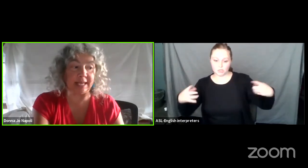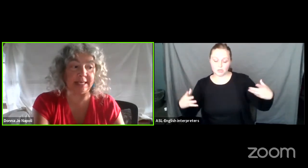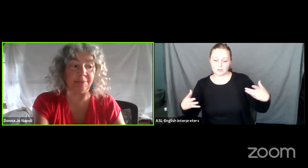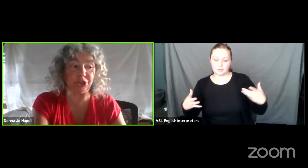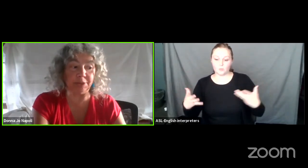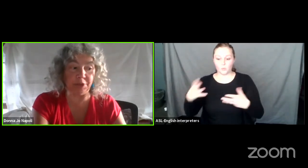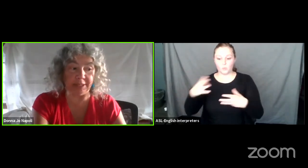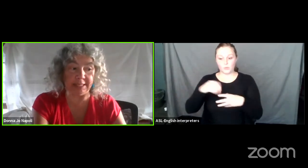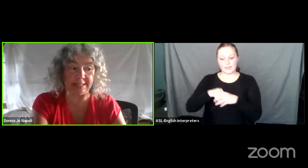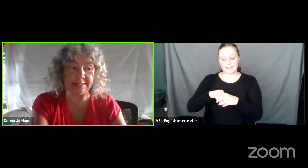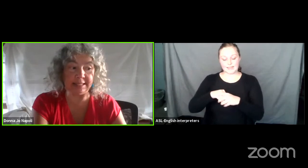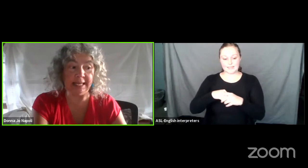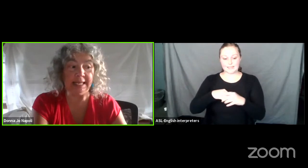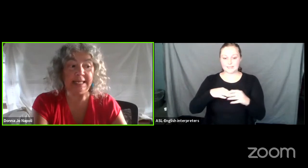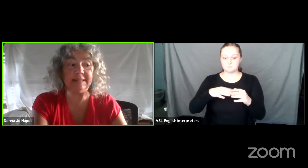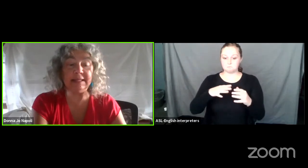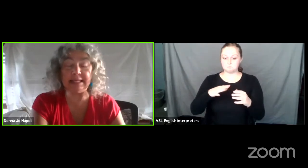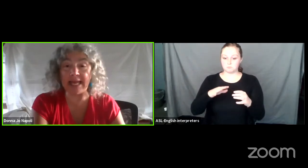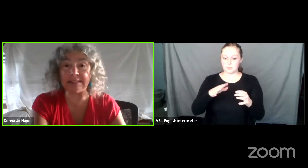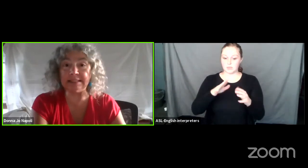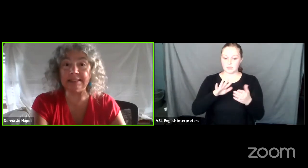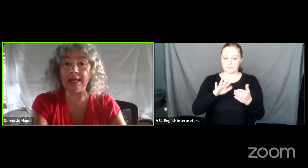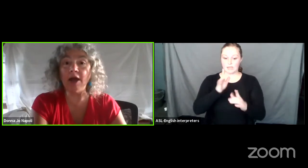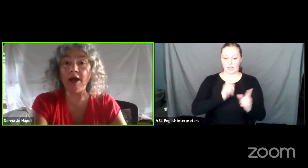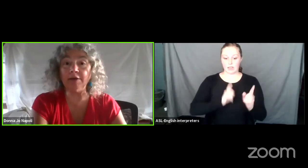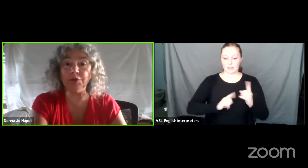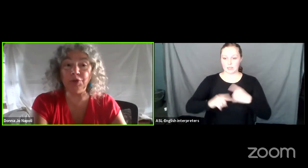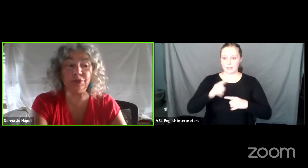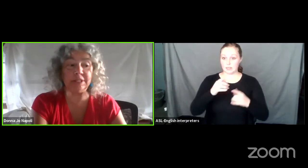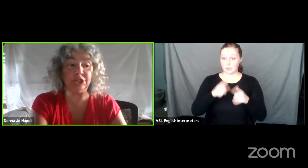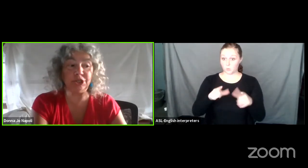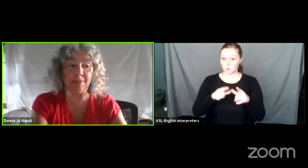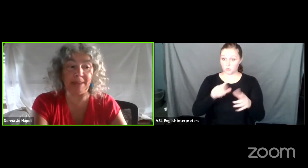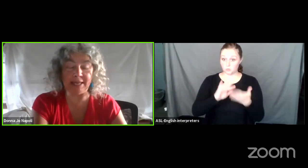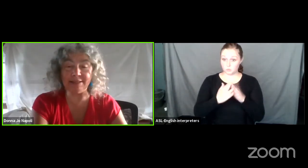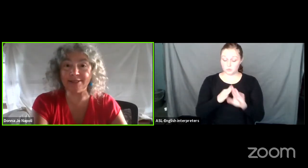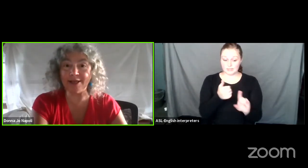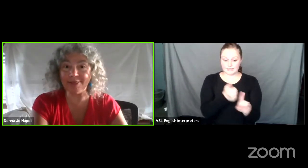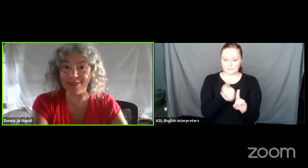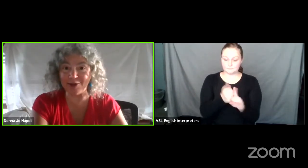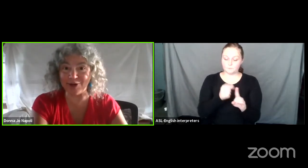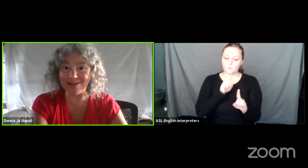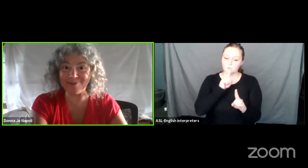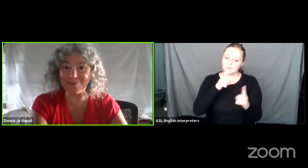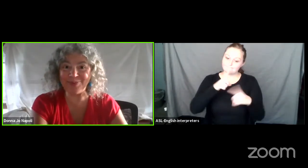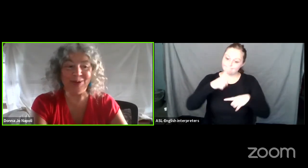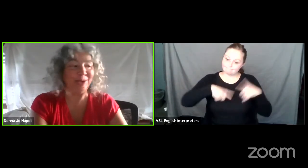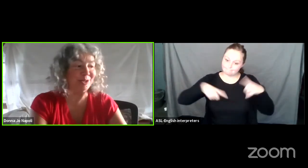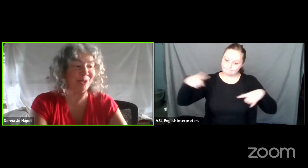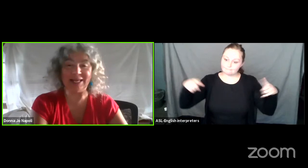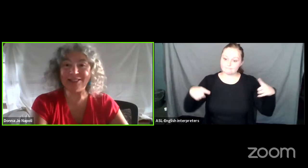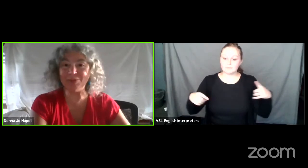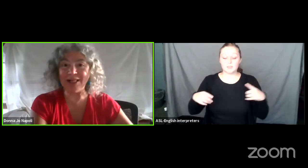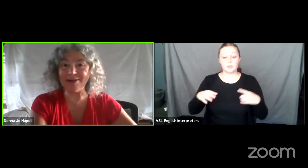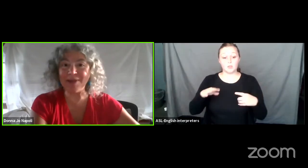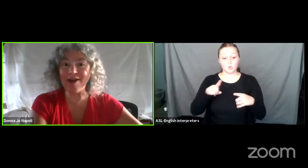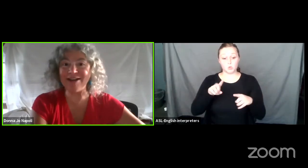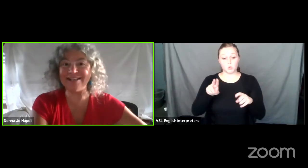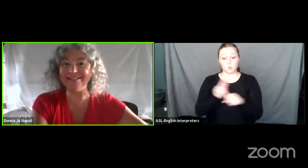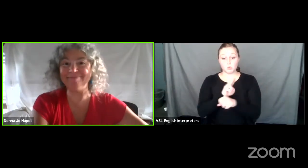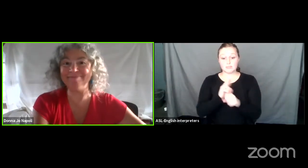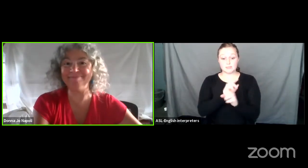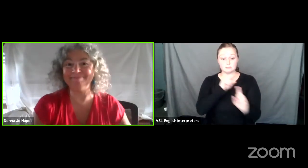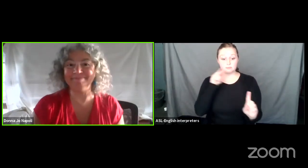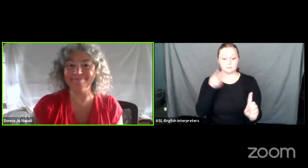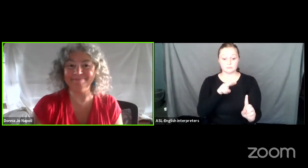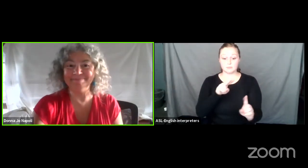diverse sign language communities in the lens of usage-based theory. So let's welcome